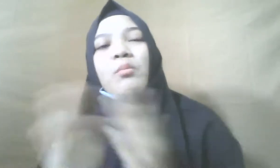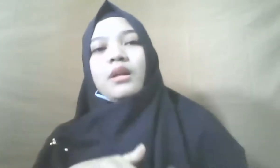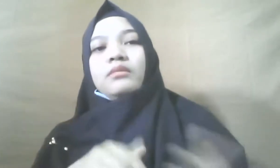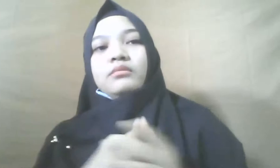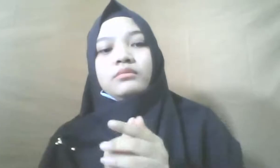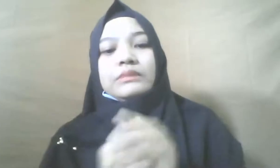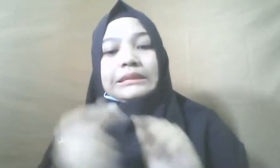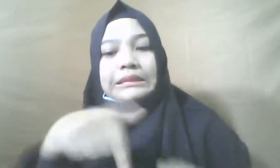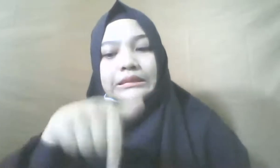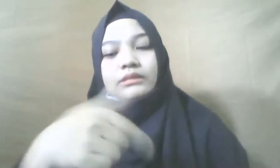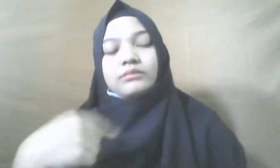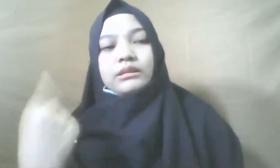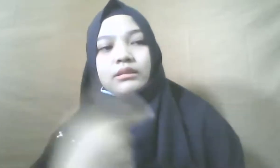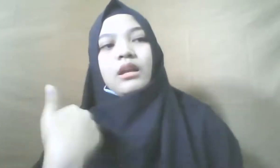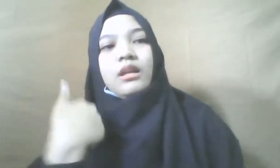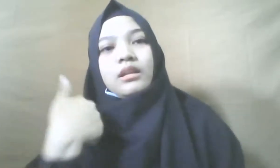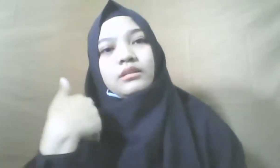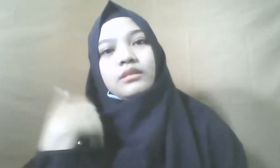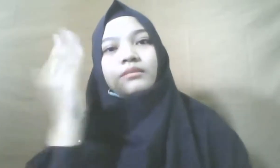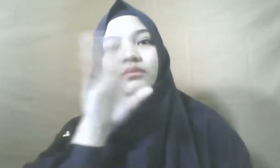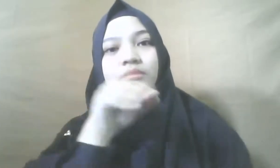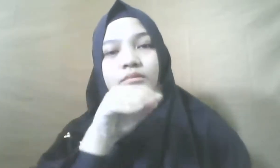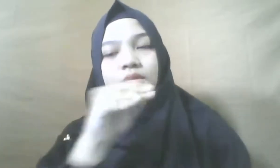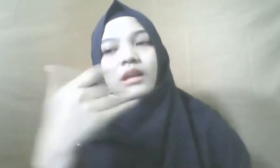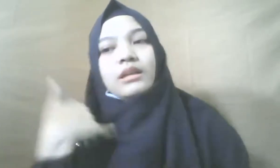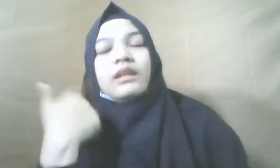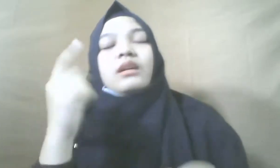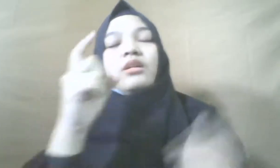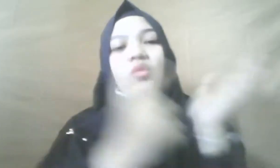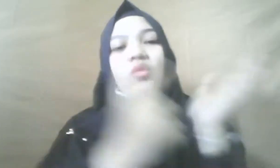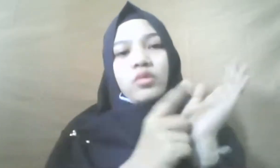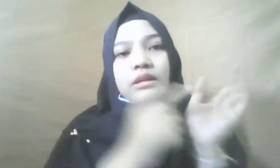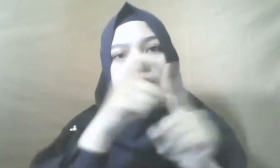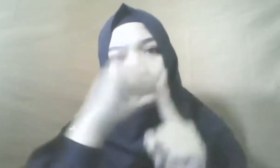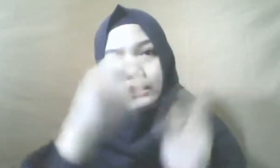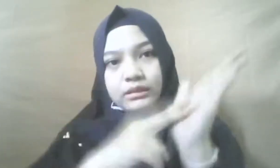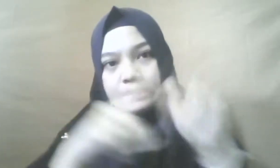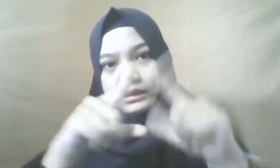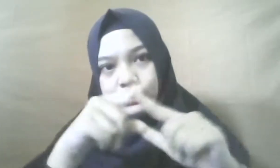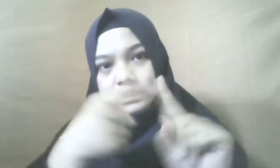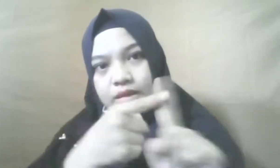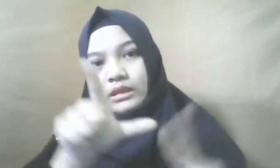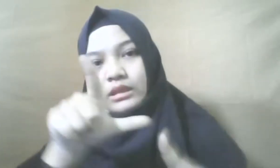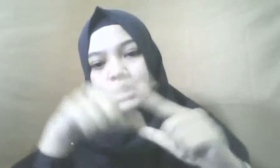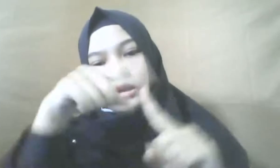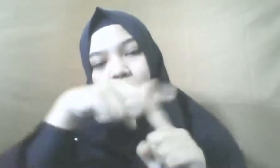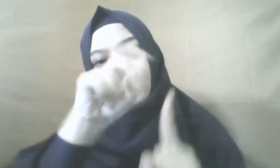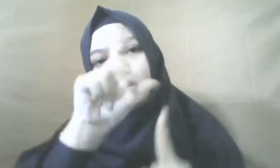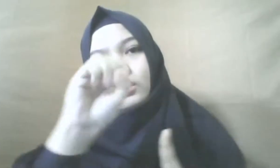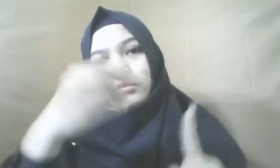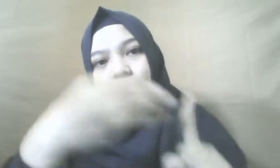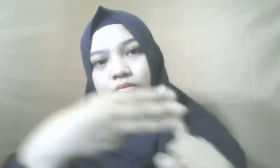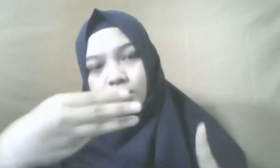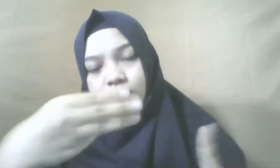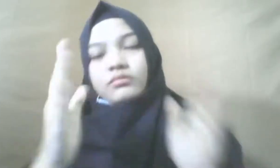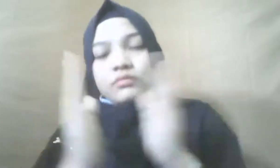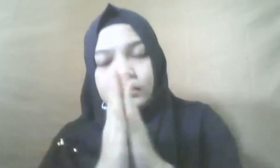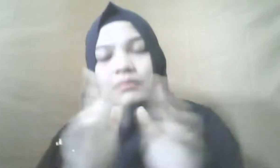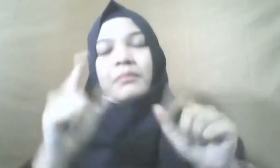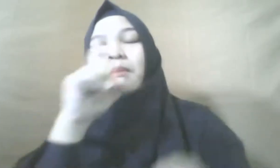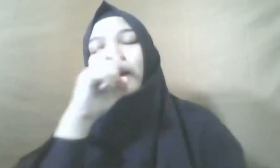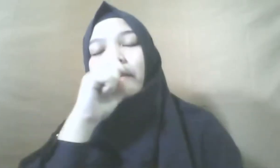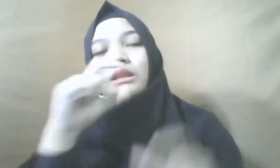speakers: Dr. Dina Afrianty from La Trobe University, Bapak Slamet Thohari